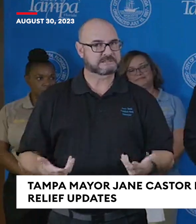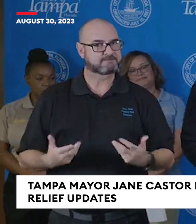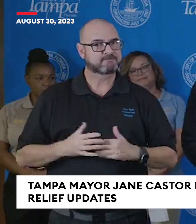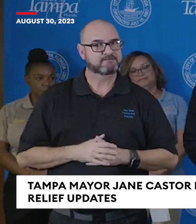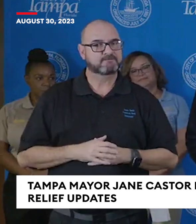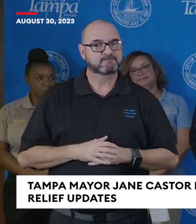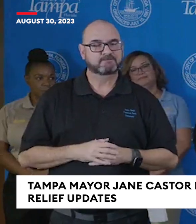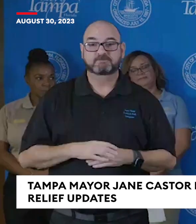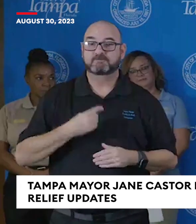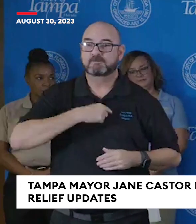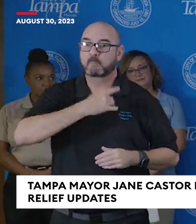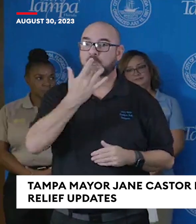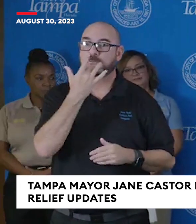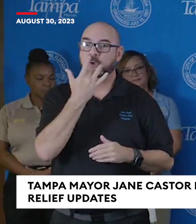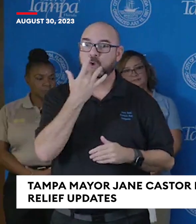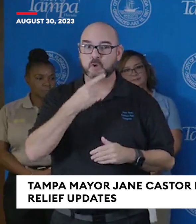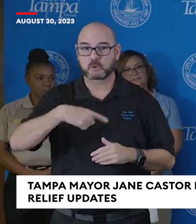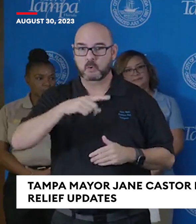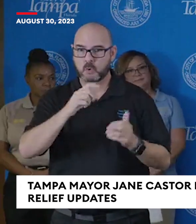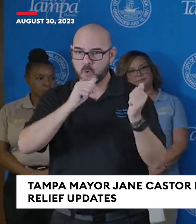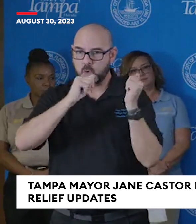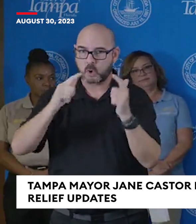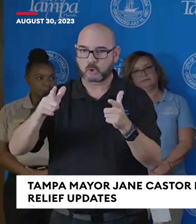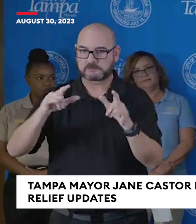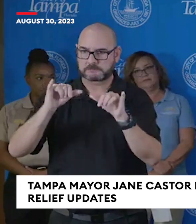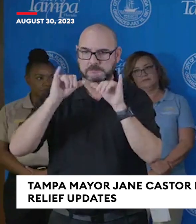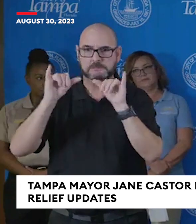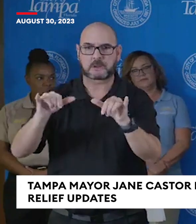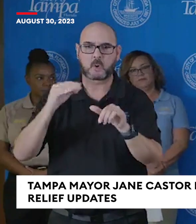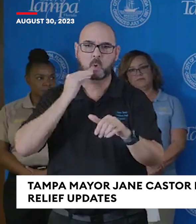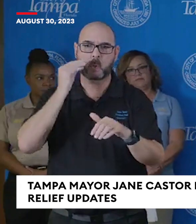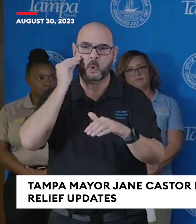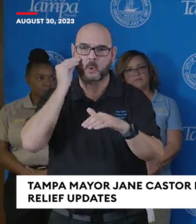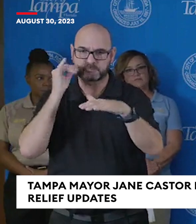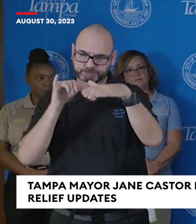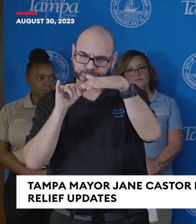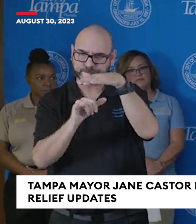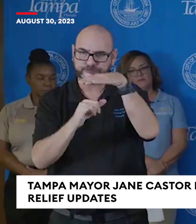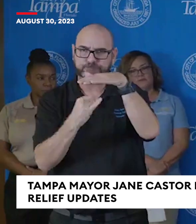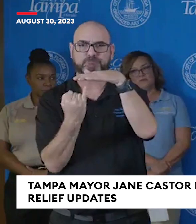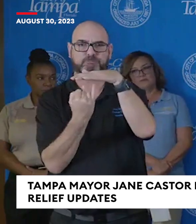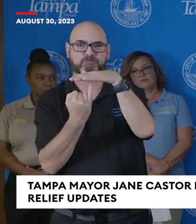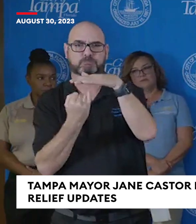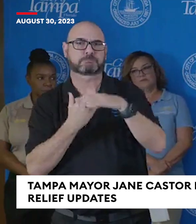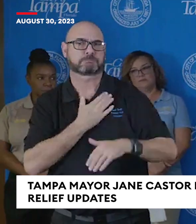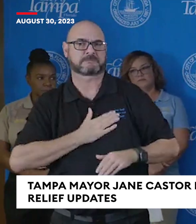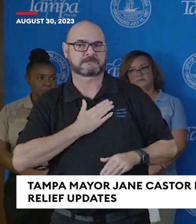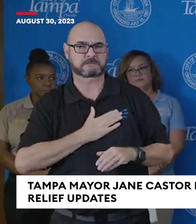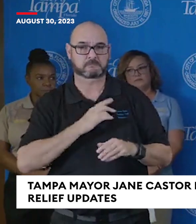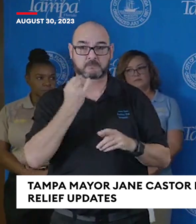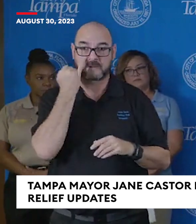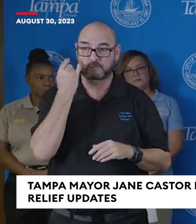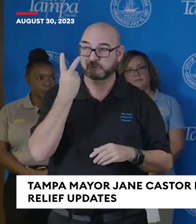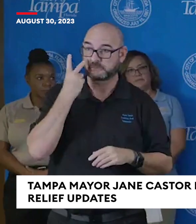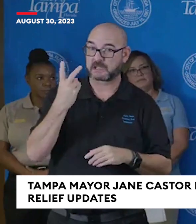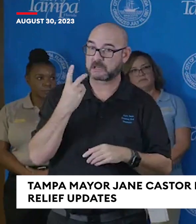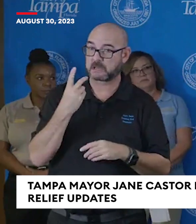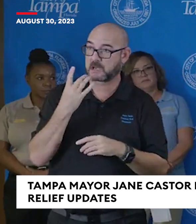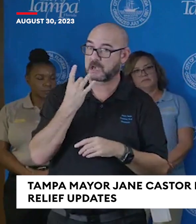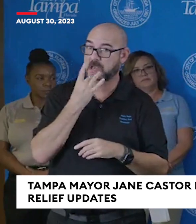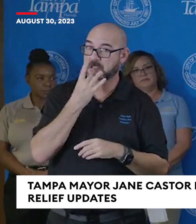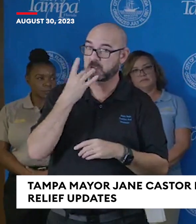remain off the roads at this time. Remember that if you encounter a non-functioning traffic light, treat it